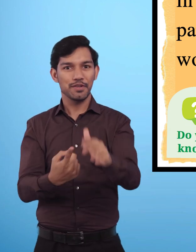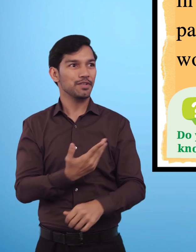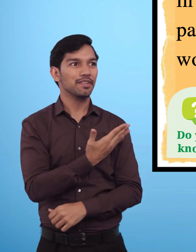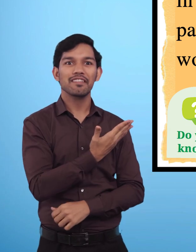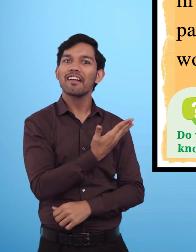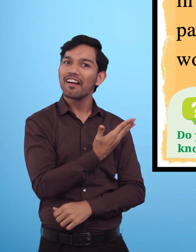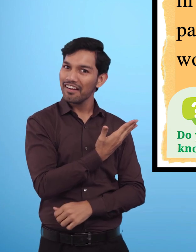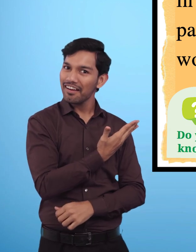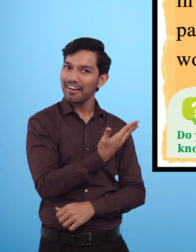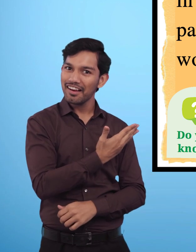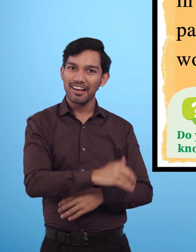felled.